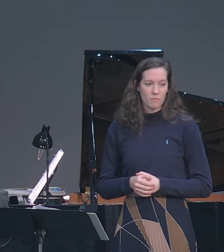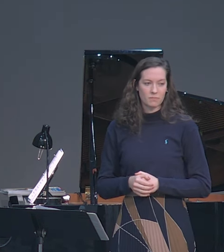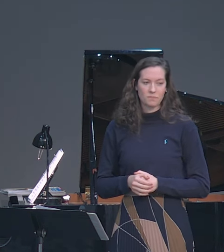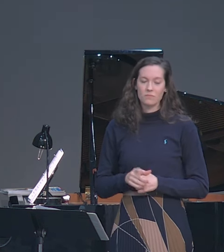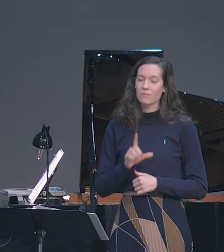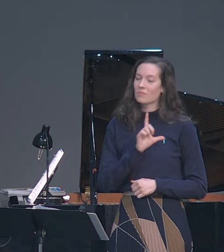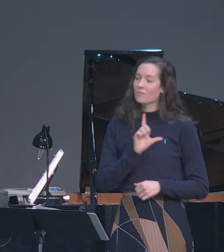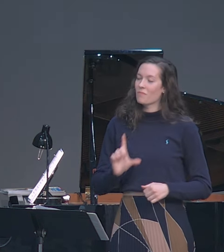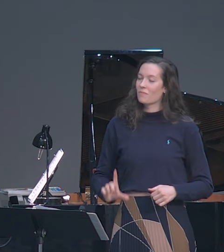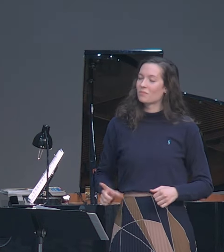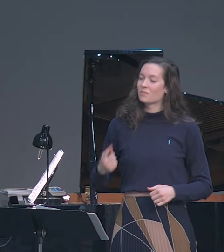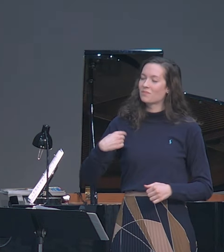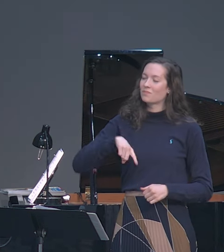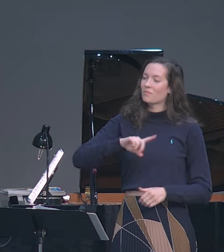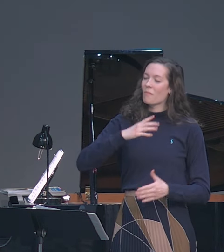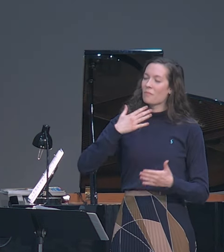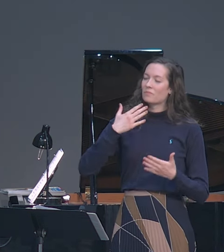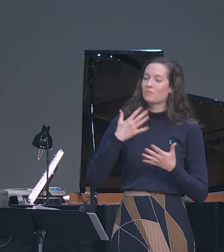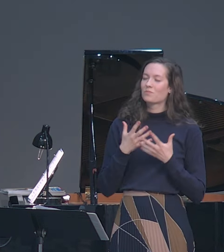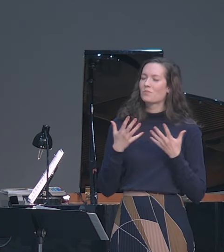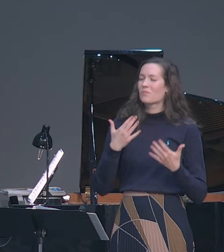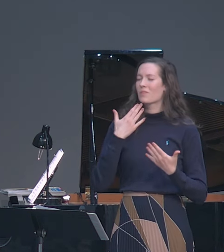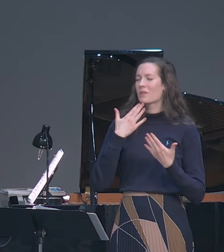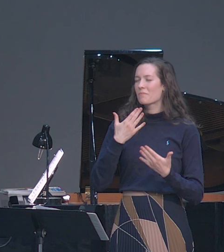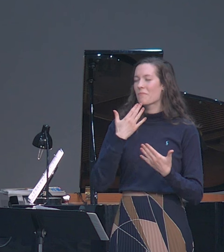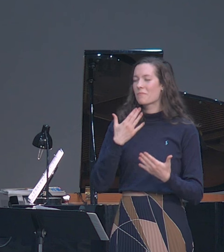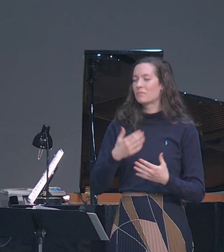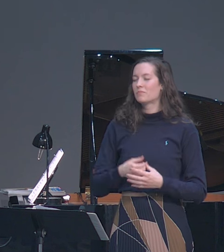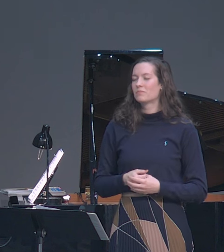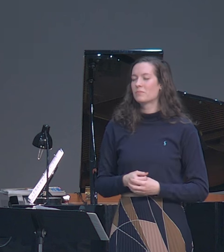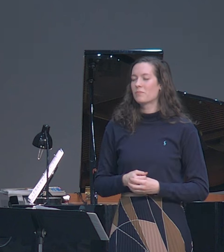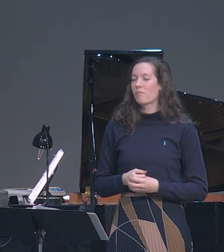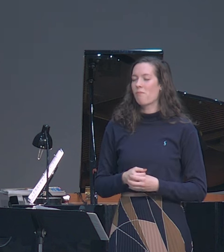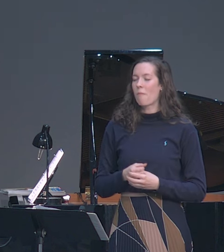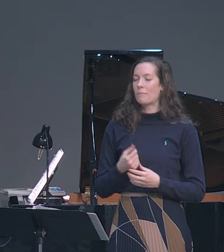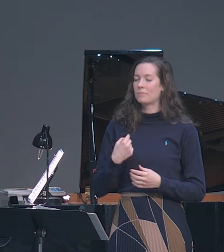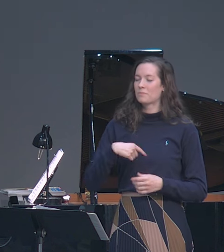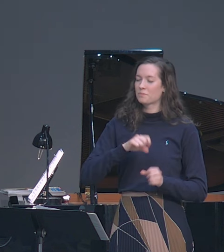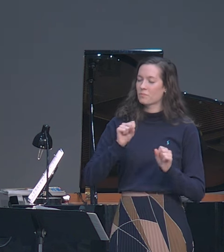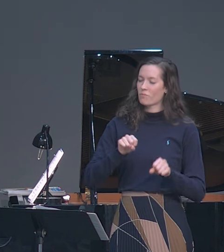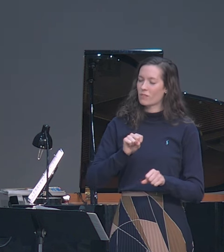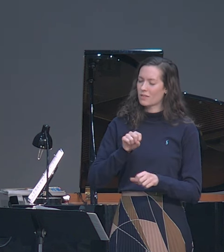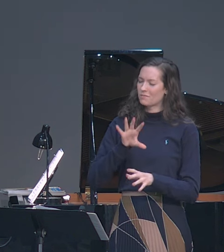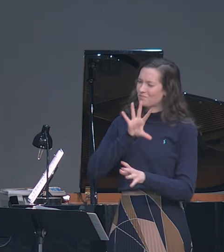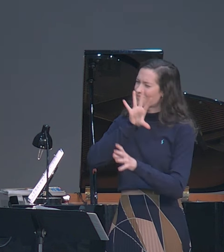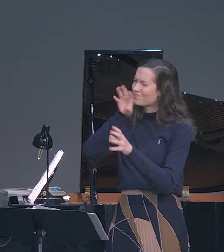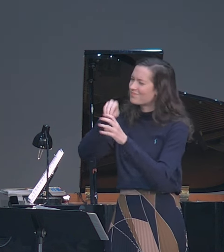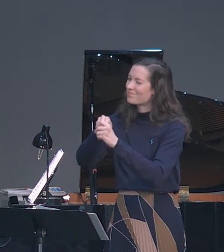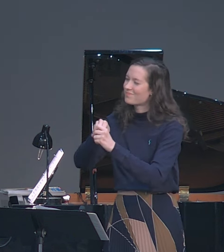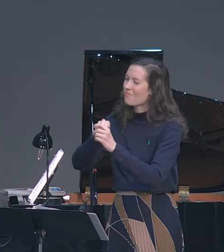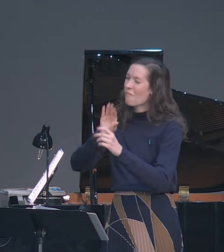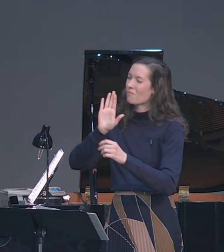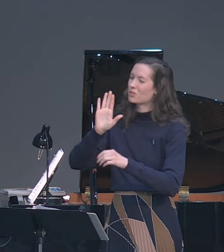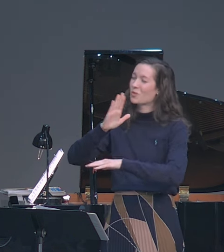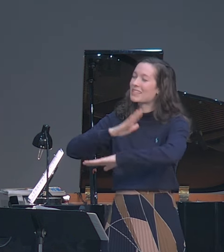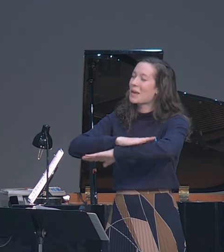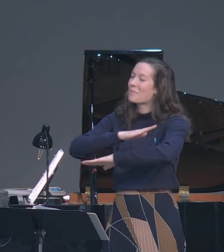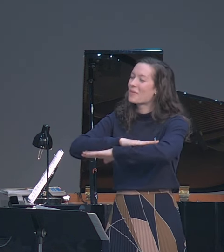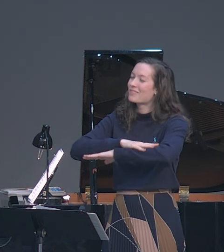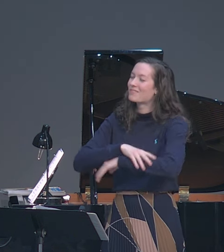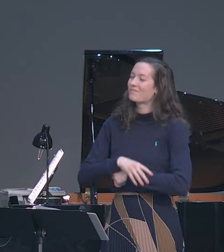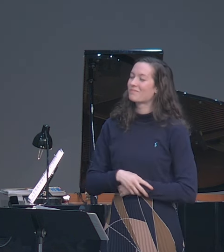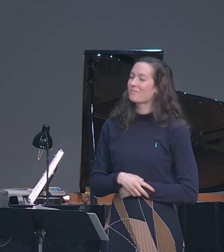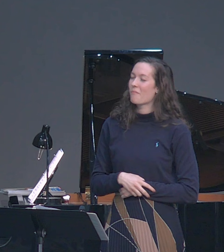Lord, we're so thankful that we get to engage in your table, Lord, as a church. Lord,